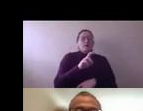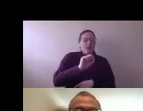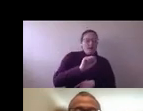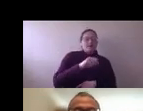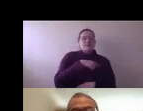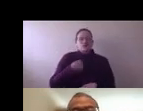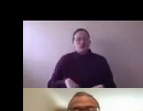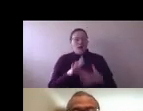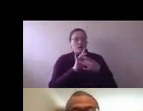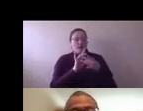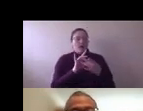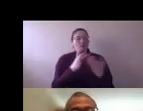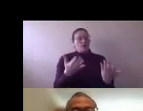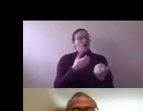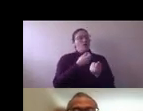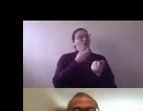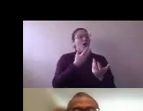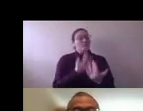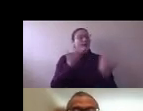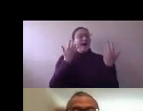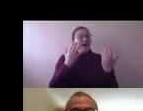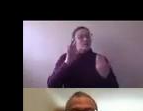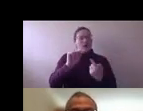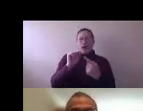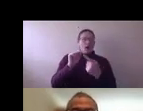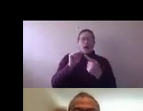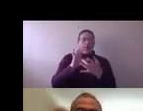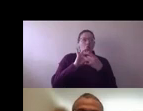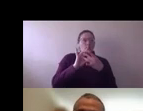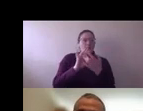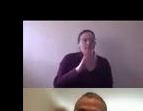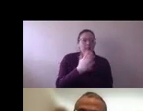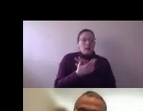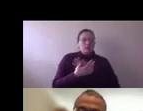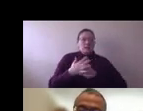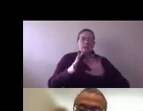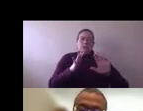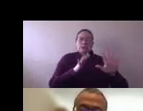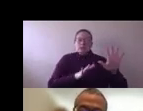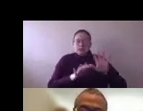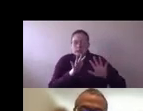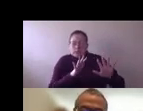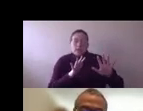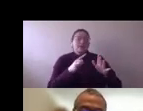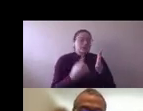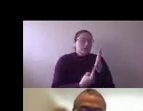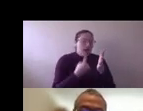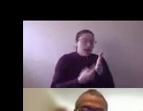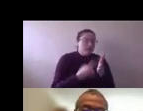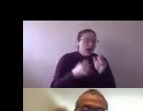are warm. But then when the relation turns tense, sometimes the Chinese American scientists